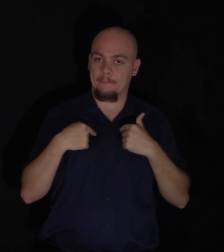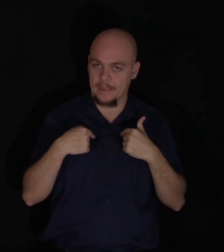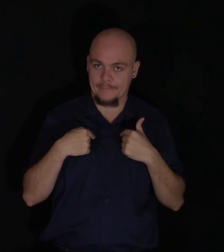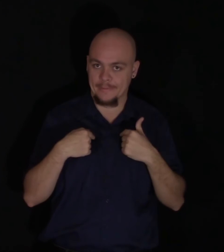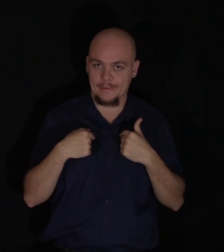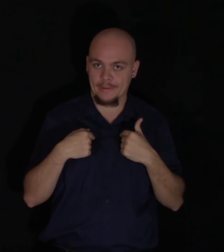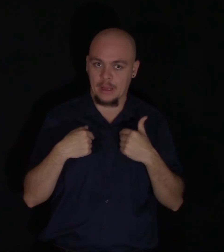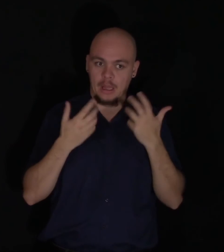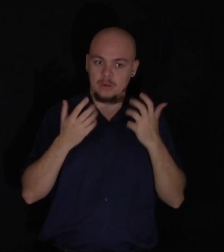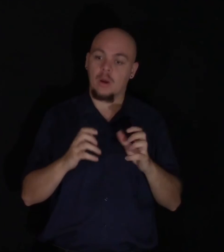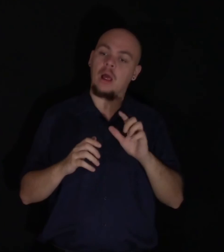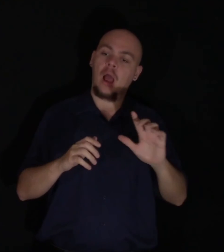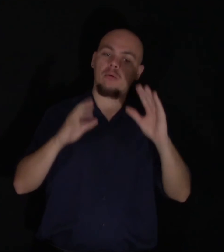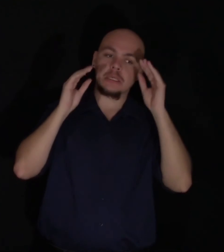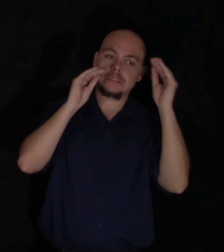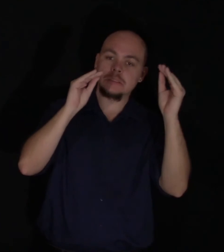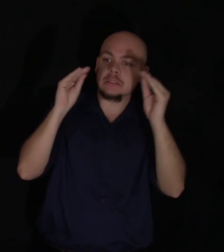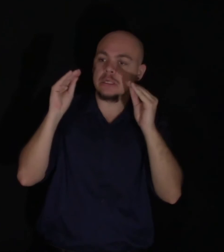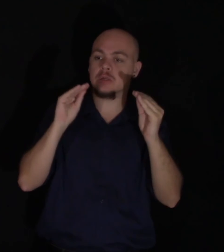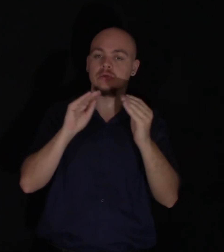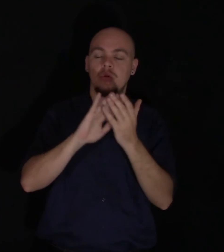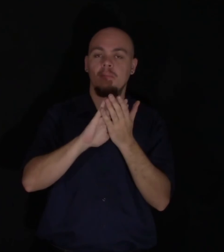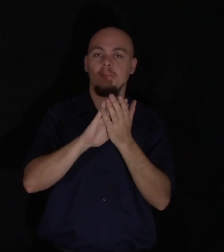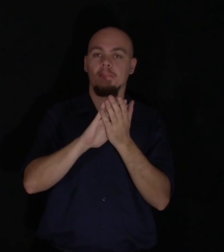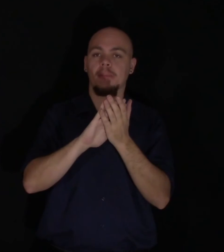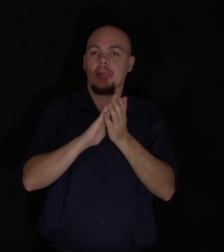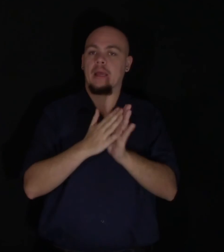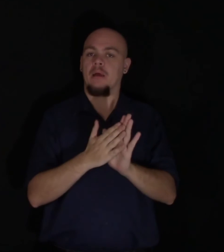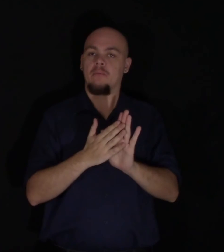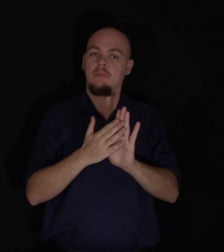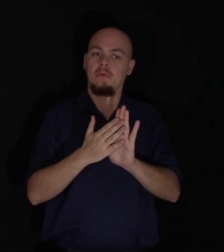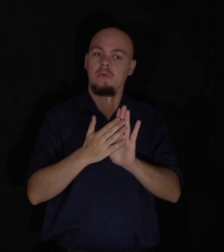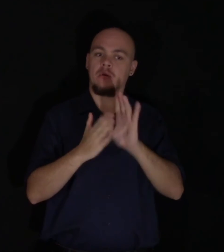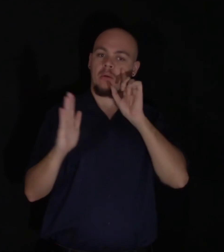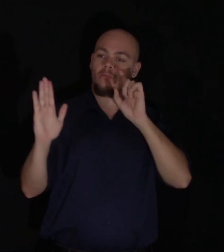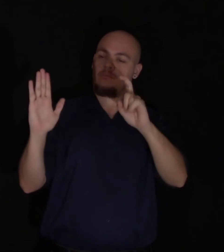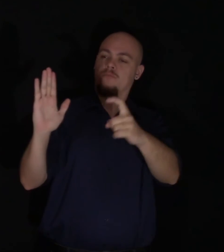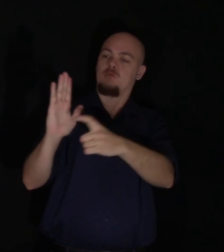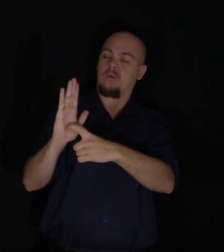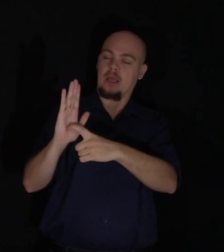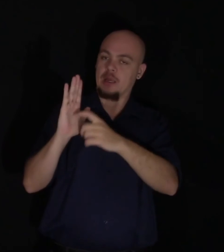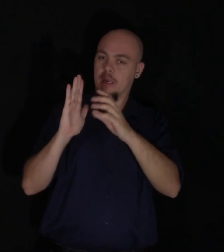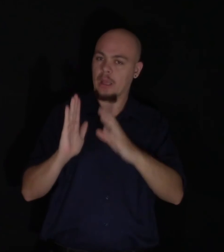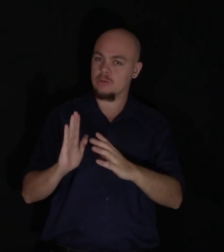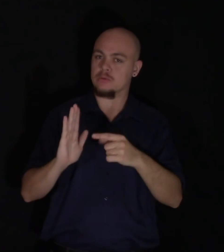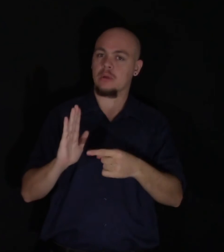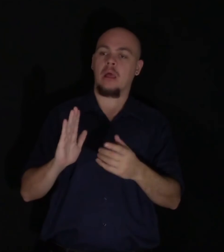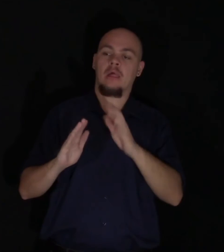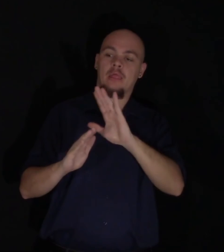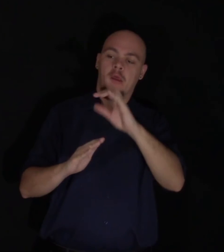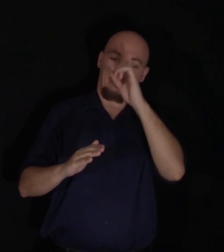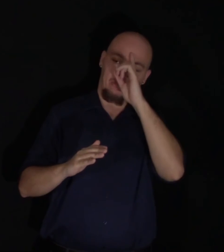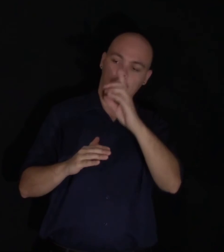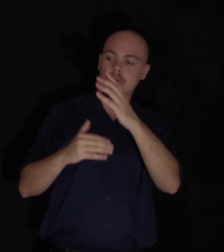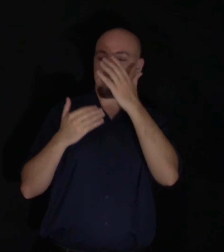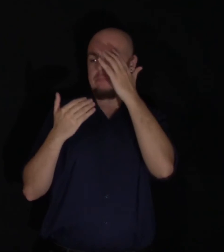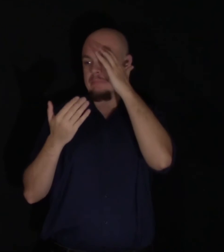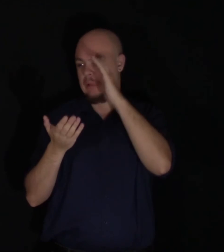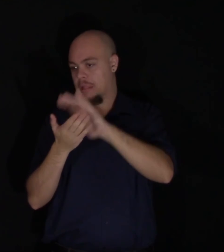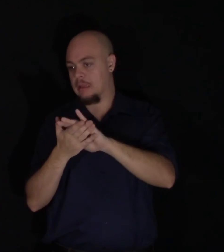I want to teach them. I want to teach them how to recognize those limiting thoughts and limiting beliefs so